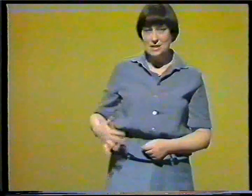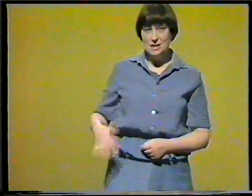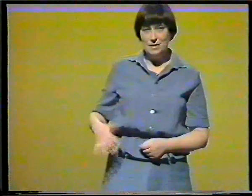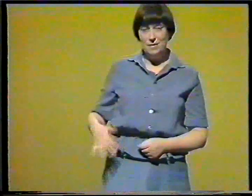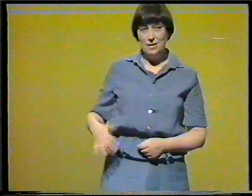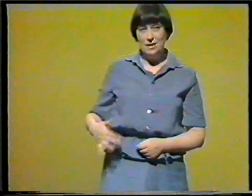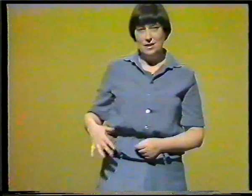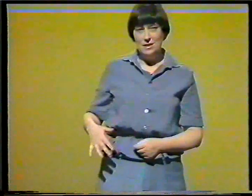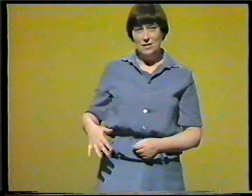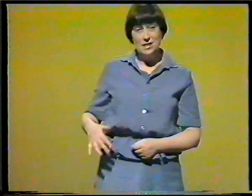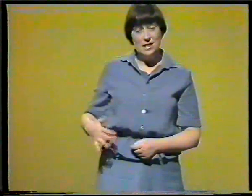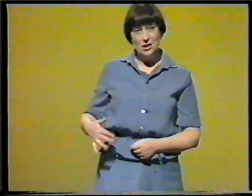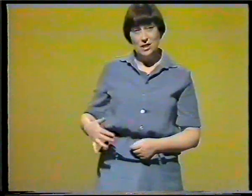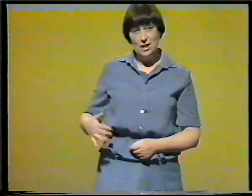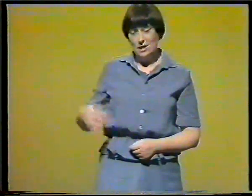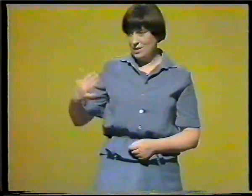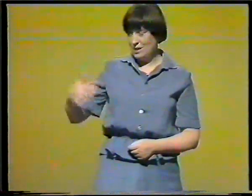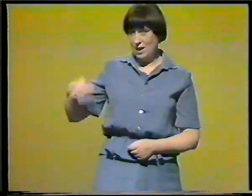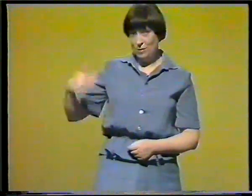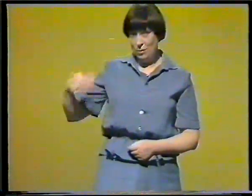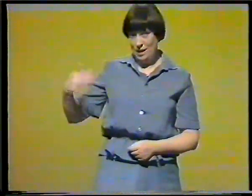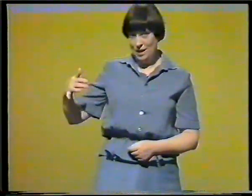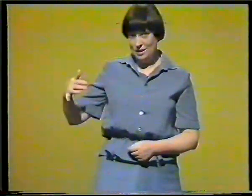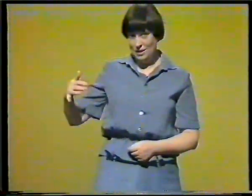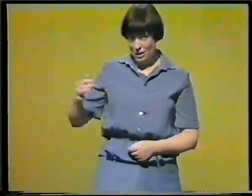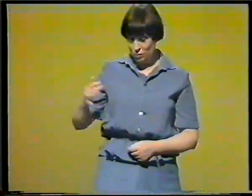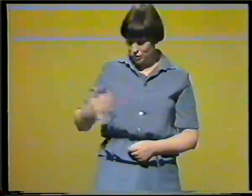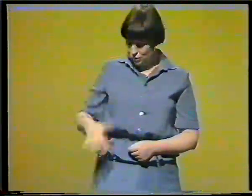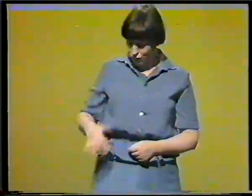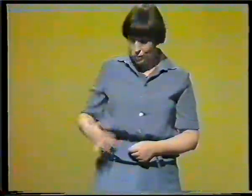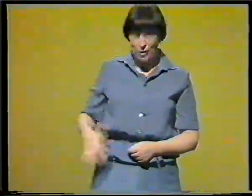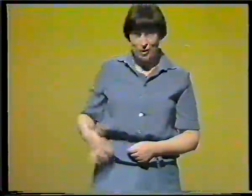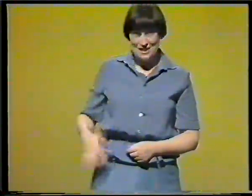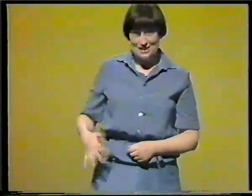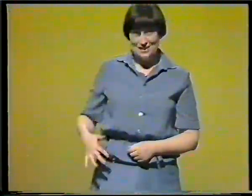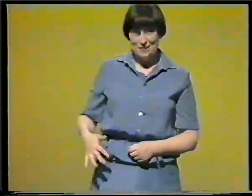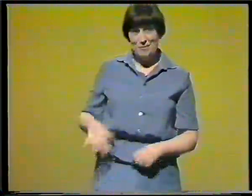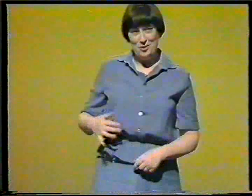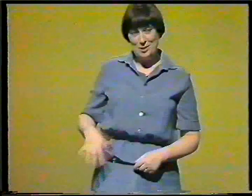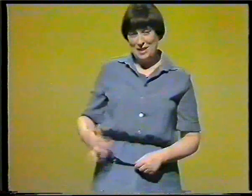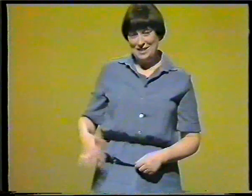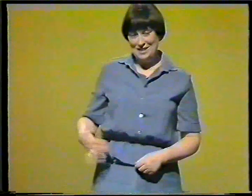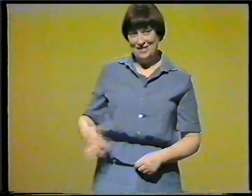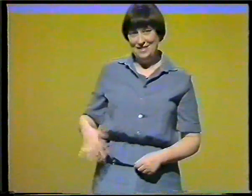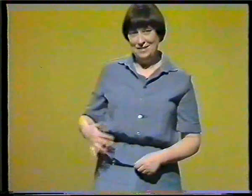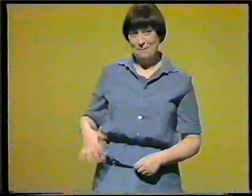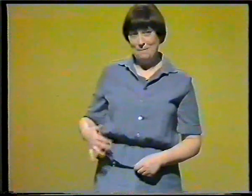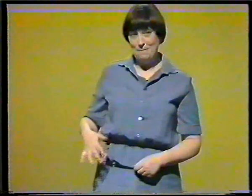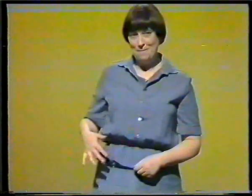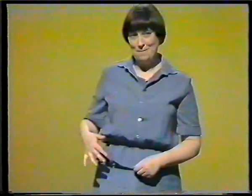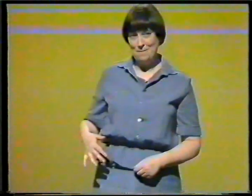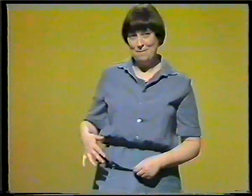Expensive. This is actually a sign for pain, and you put it over your pocket for expensive.